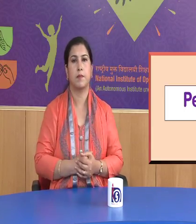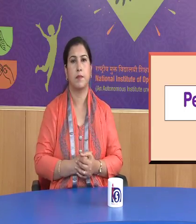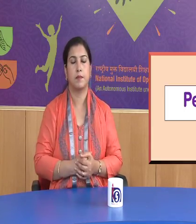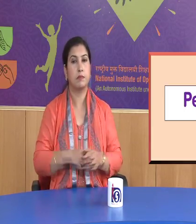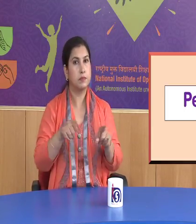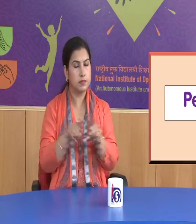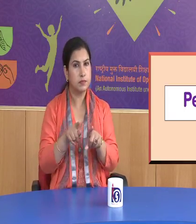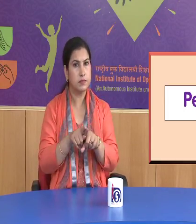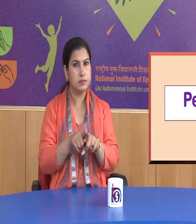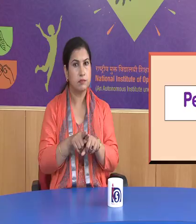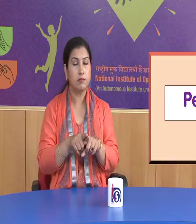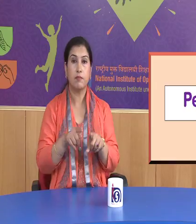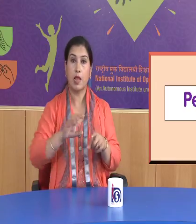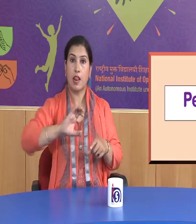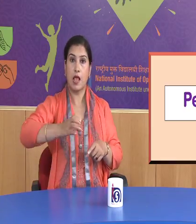and nation takes place.